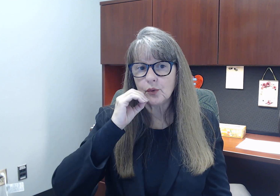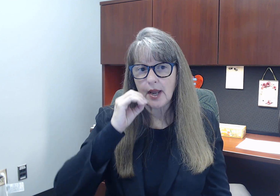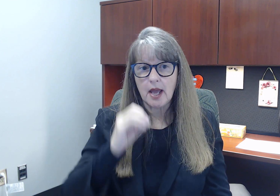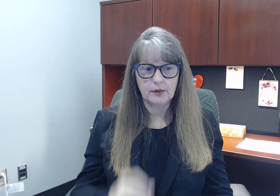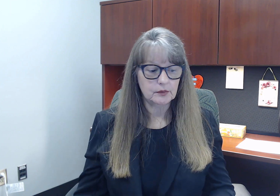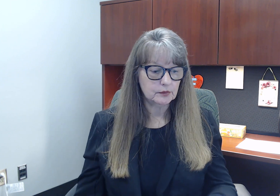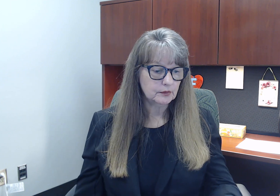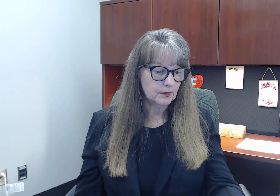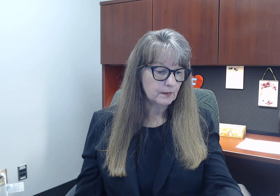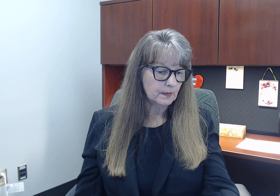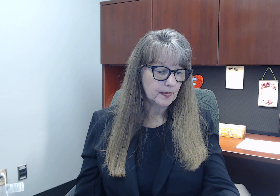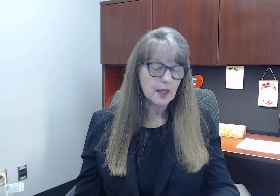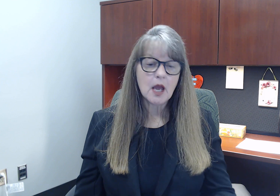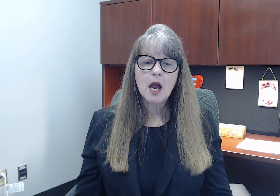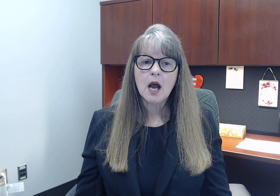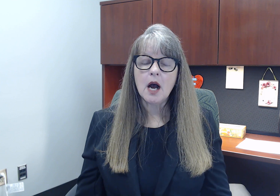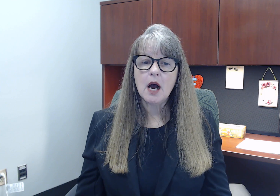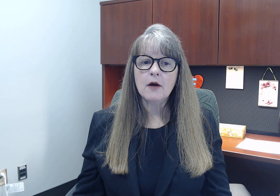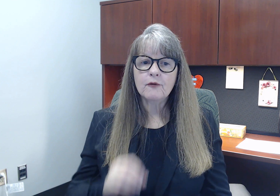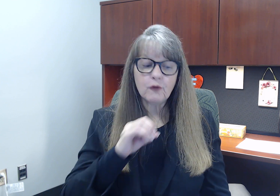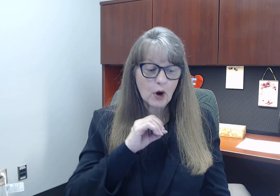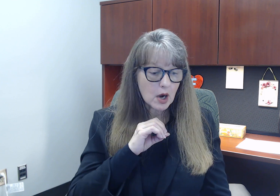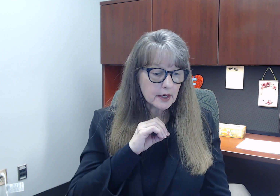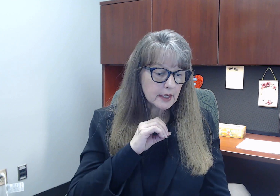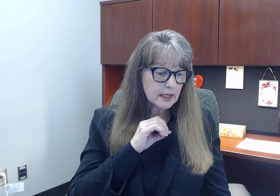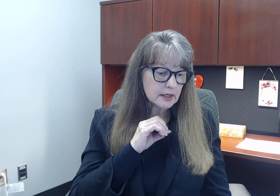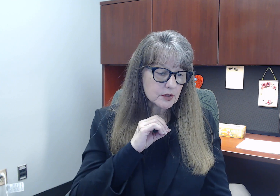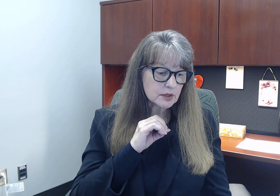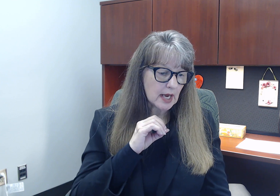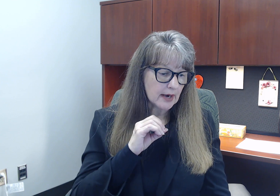dad. A frog is kind of,